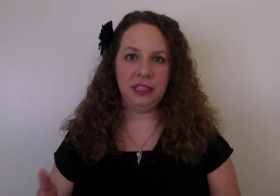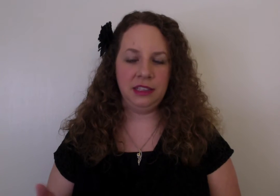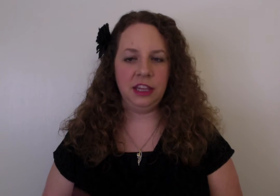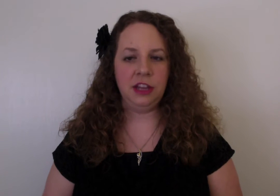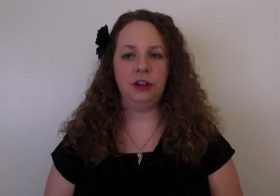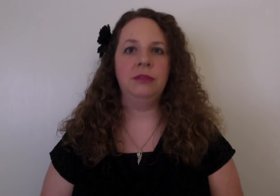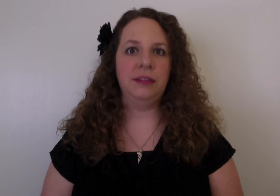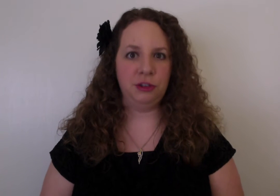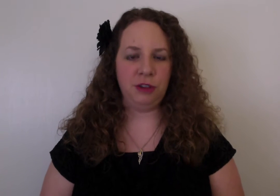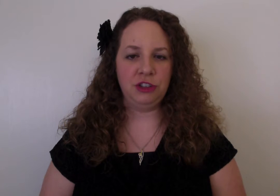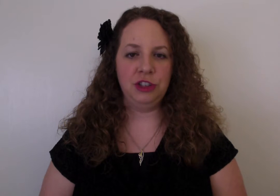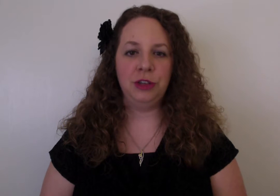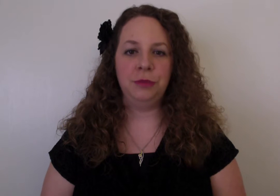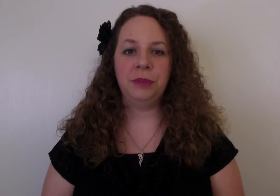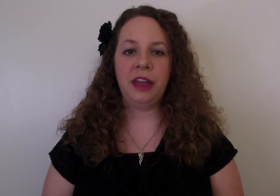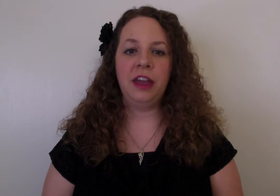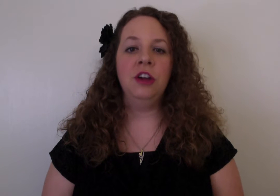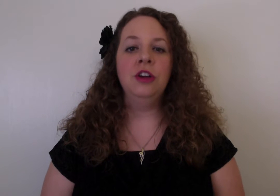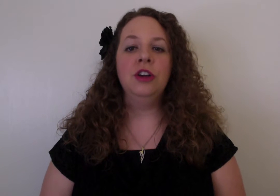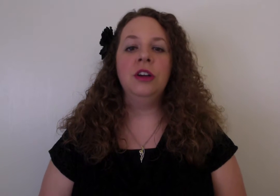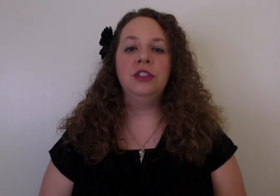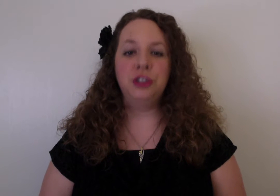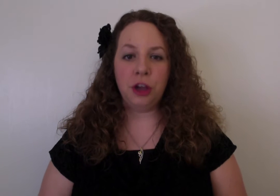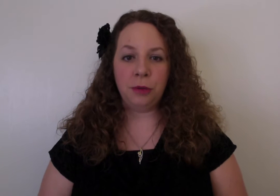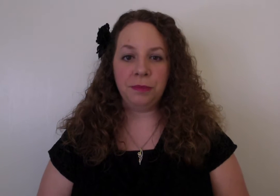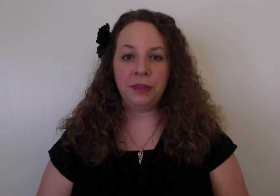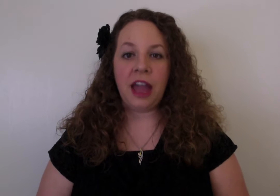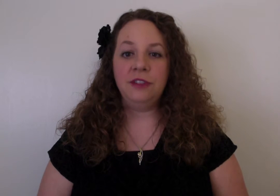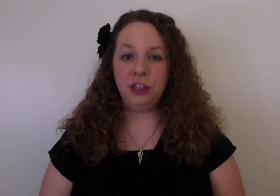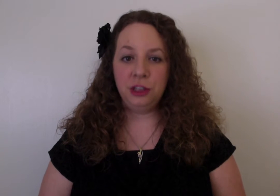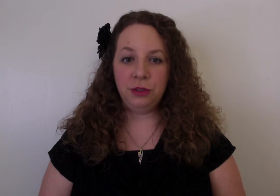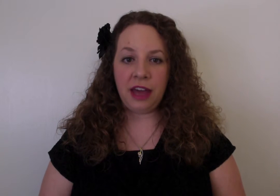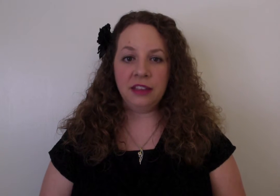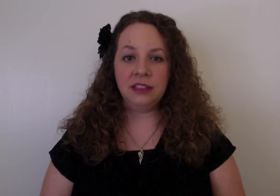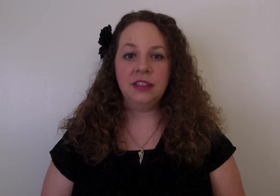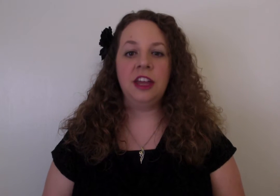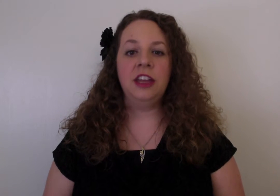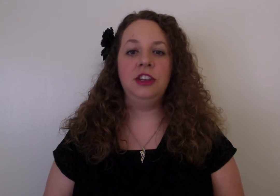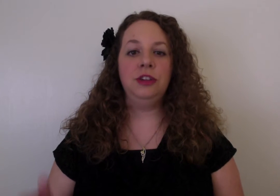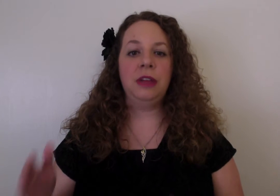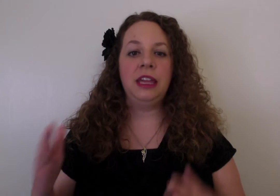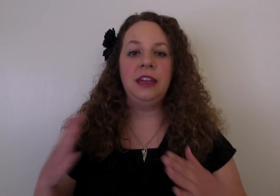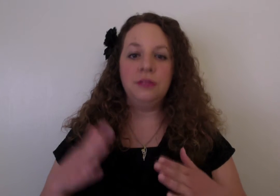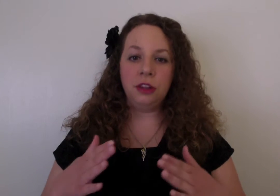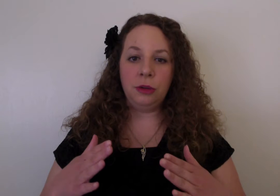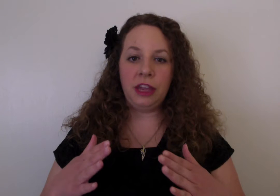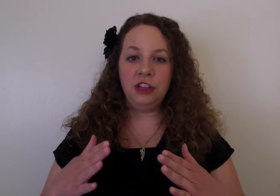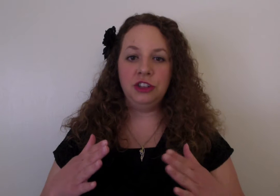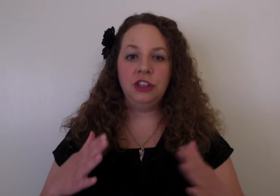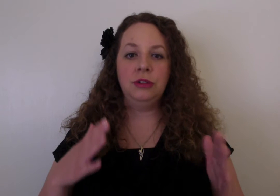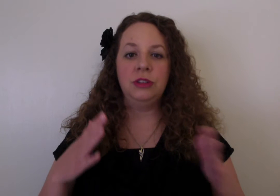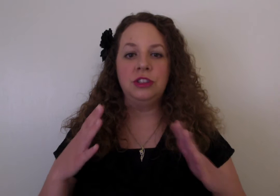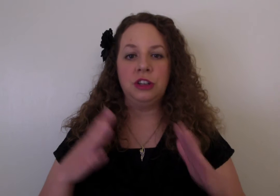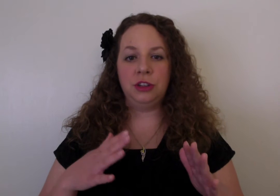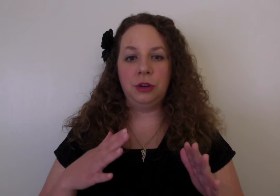that you're giving directions to, okay? So after you do that, then you can give the location. You can start at the corner,